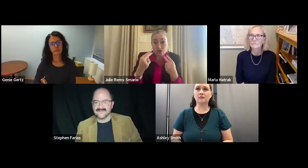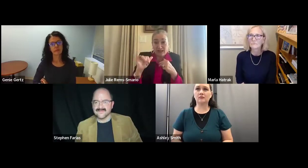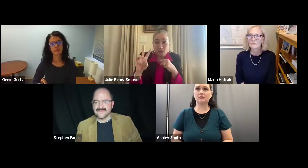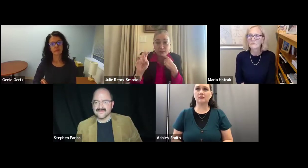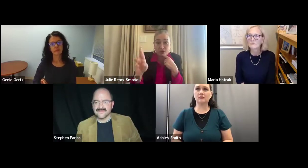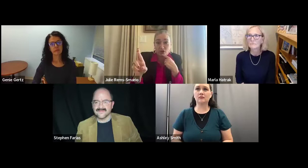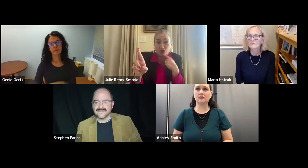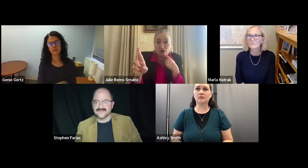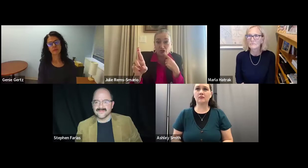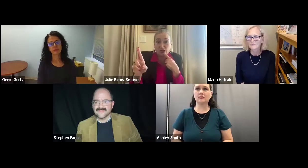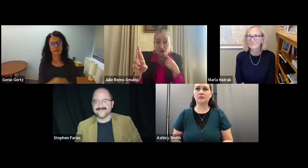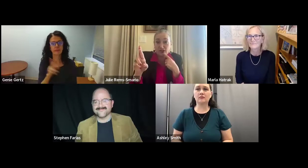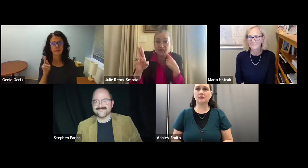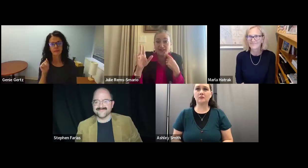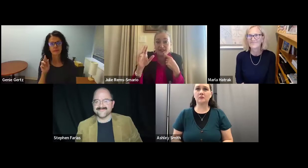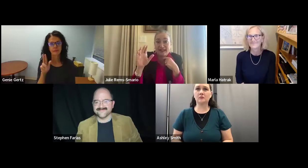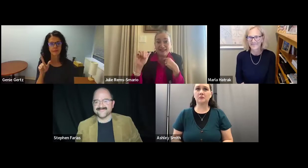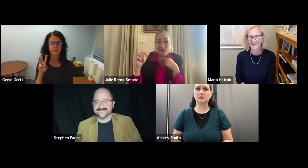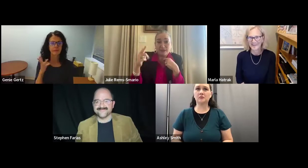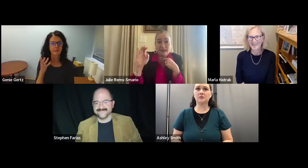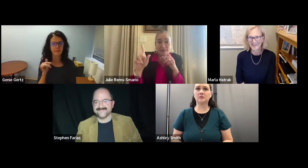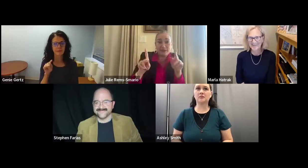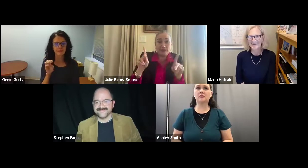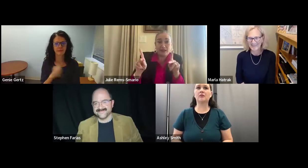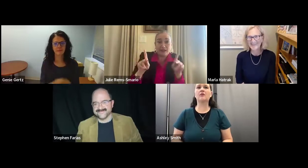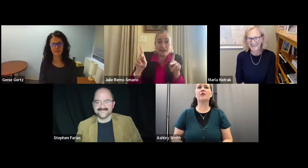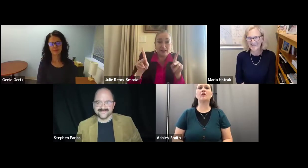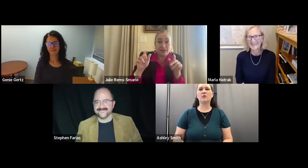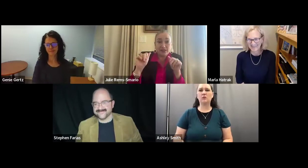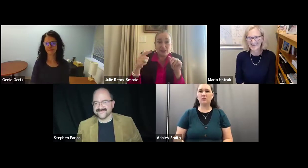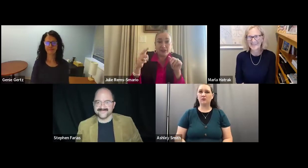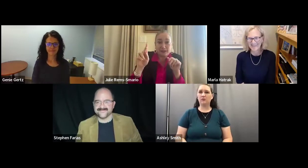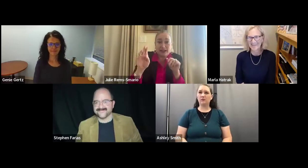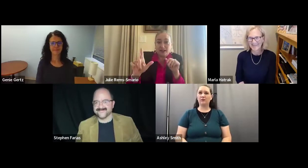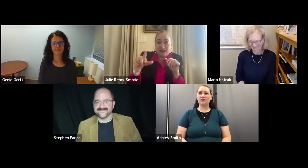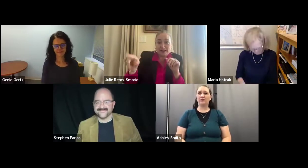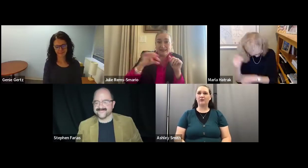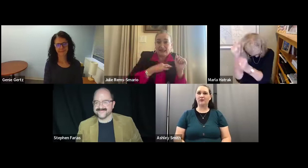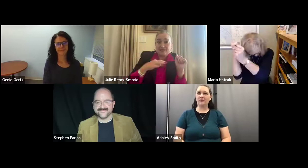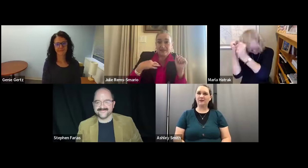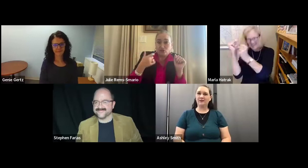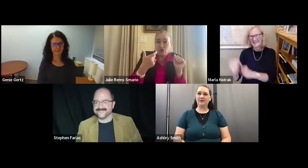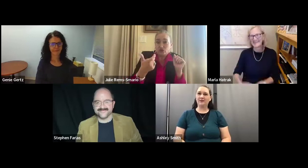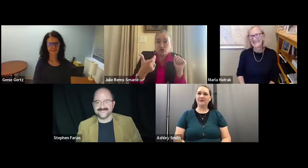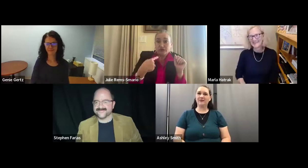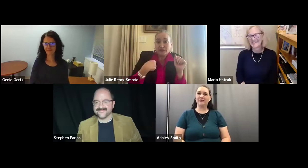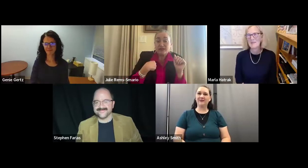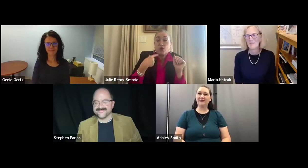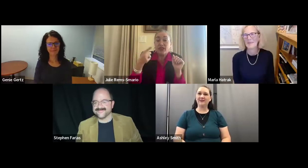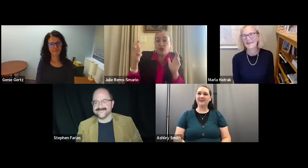shows that. And those watching the webinar were those from Alexander Graham Bell. And so we